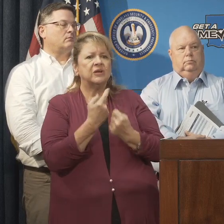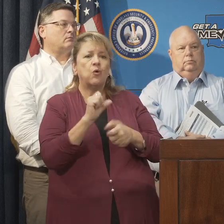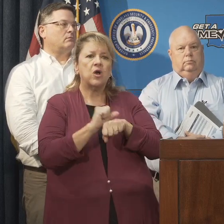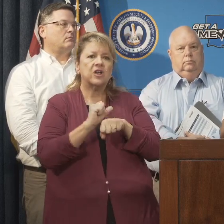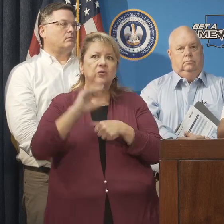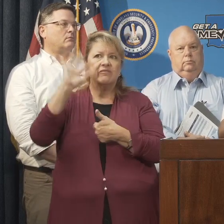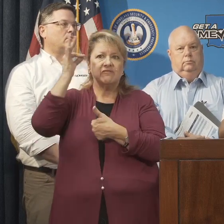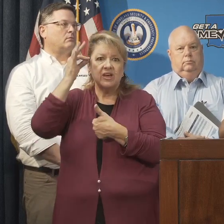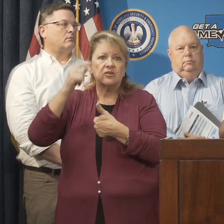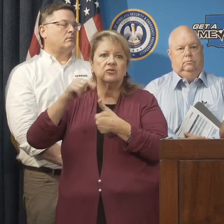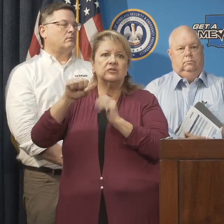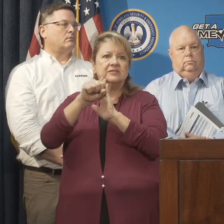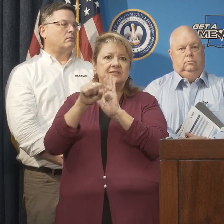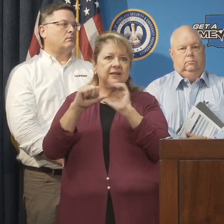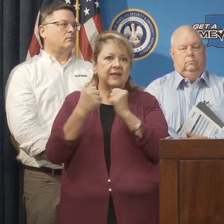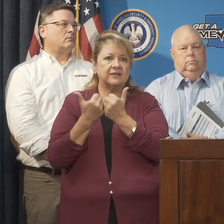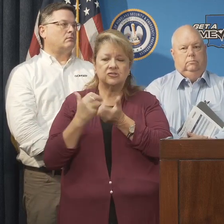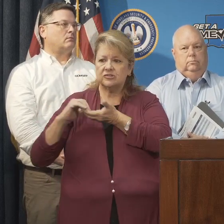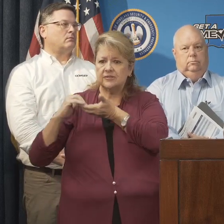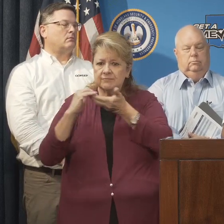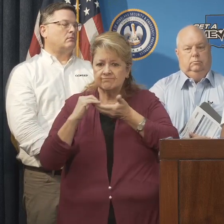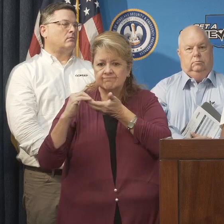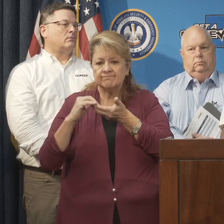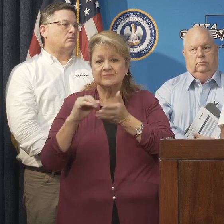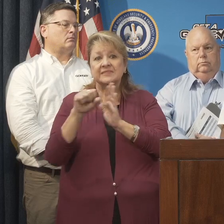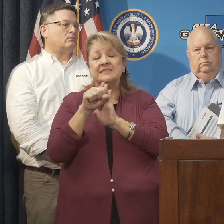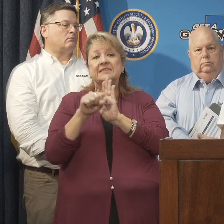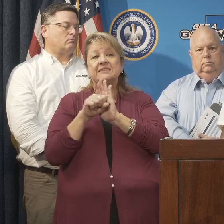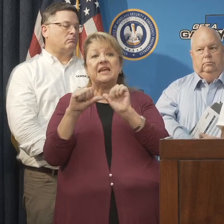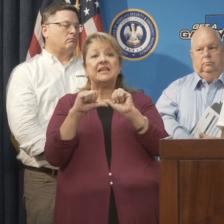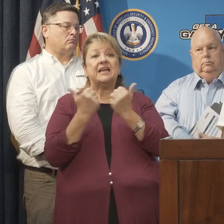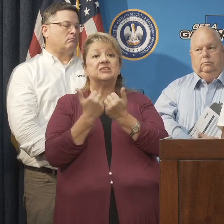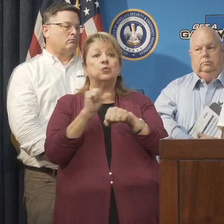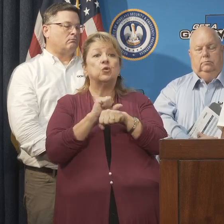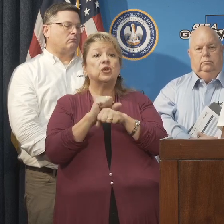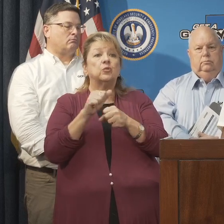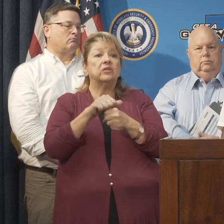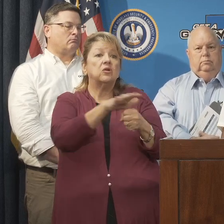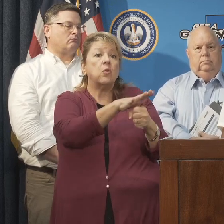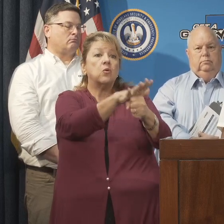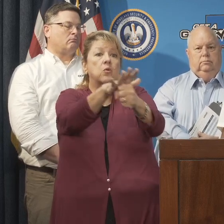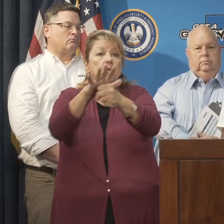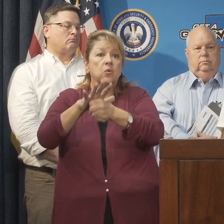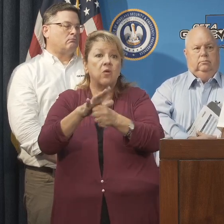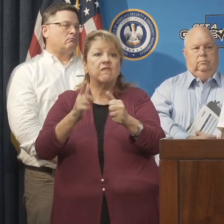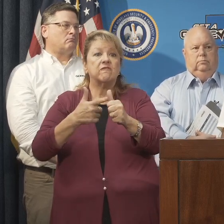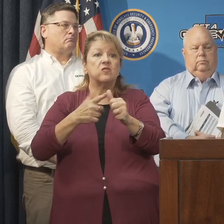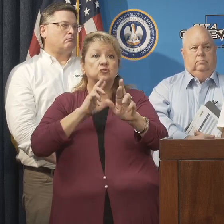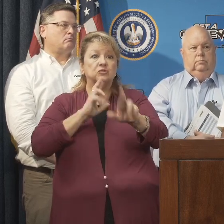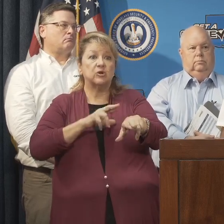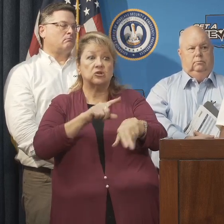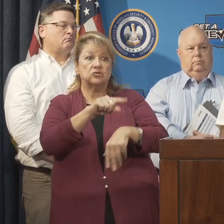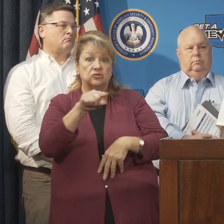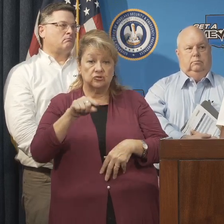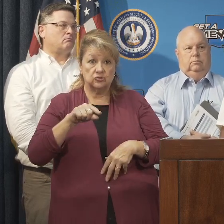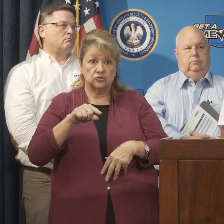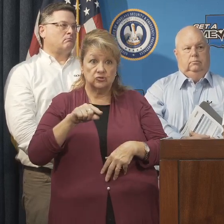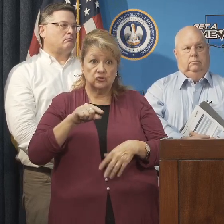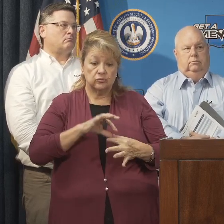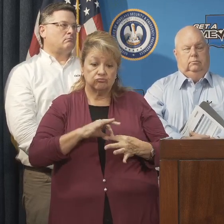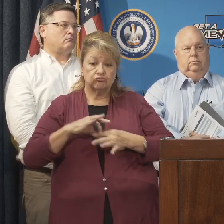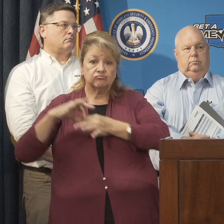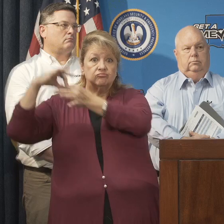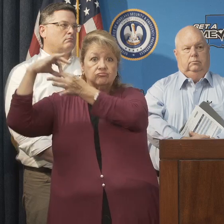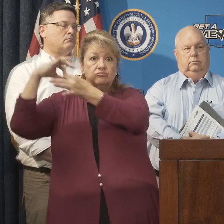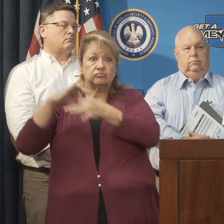state agencies working together, and state agencies working with local first responders, and I was